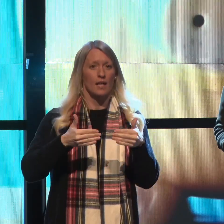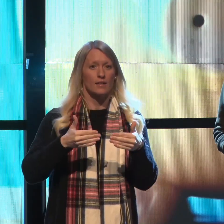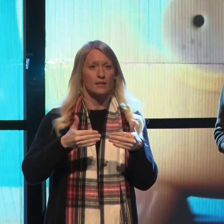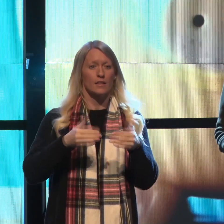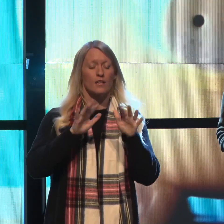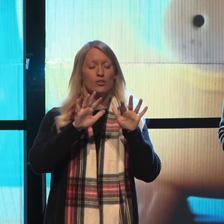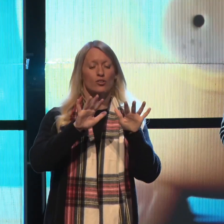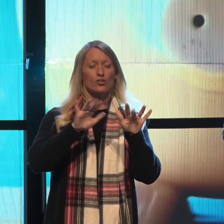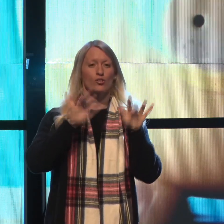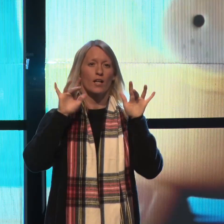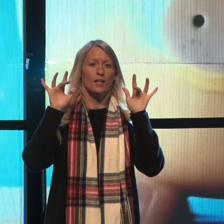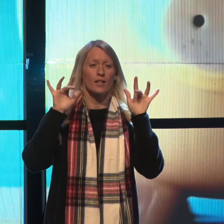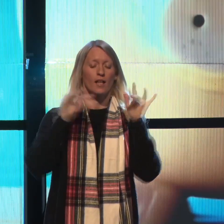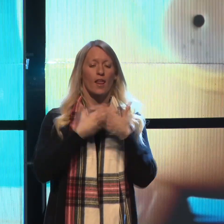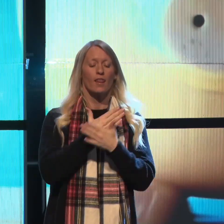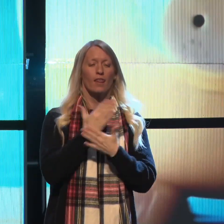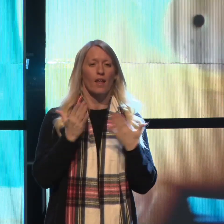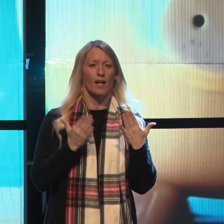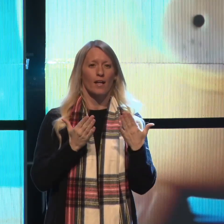thing.